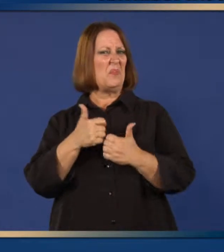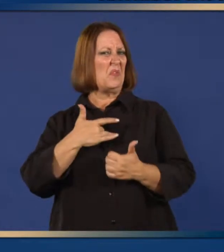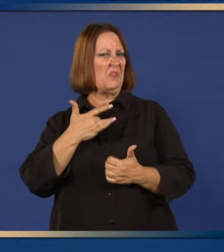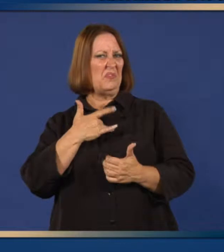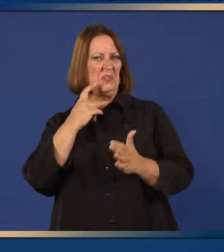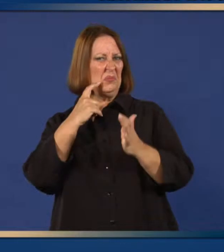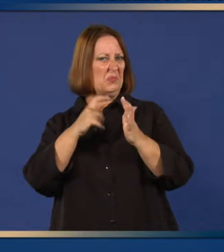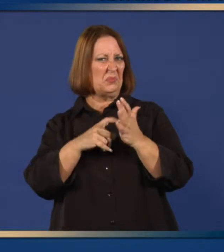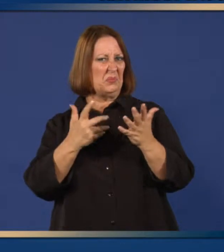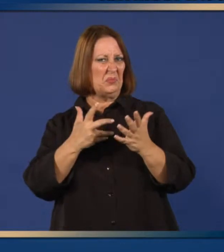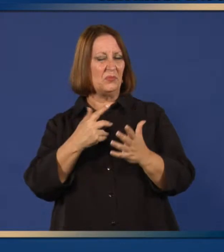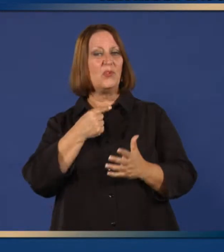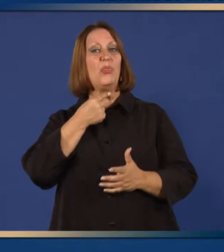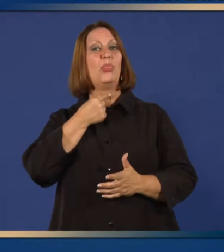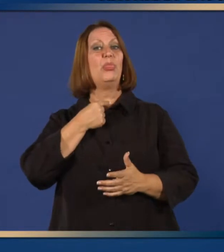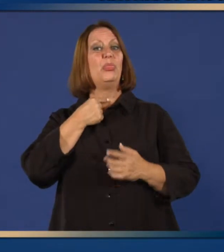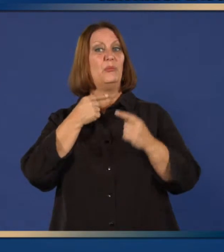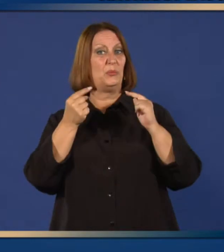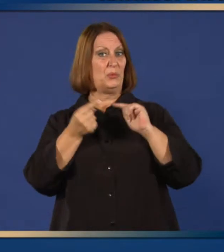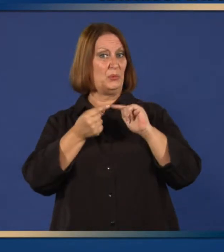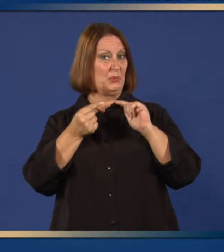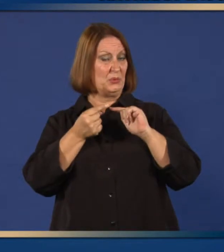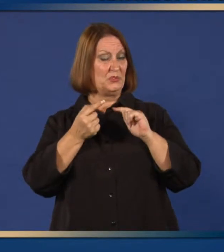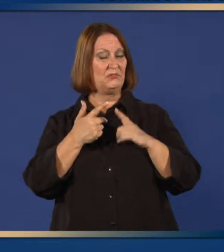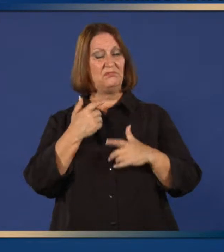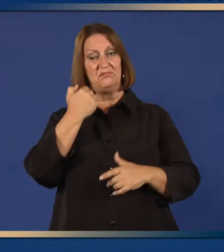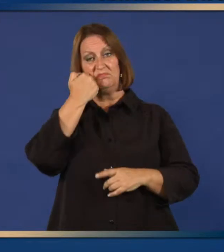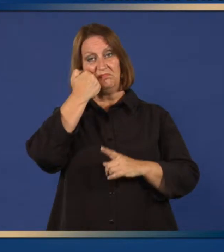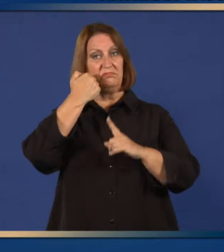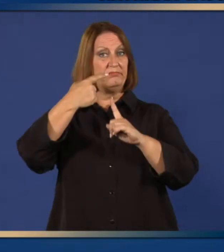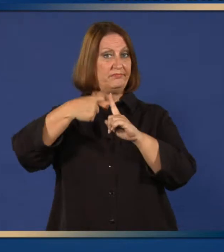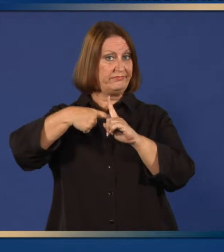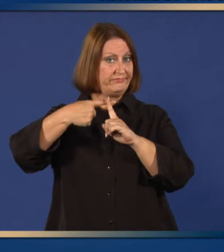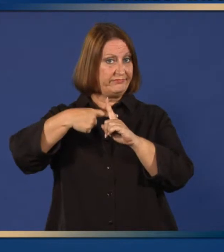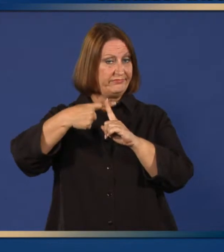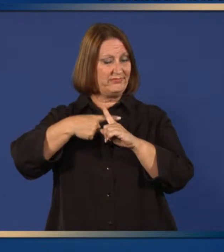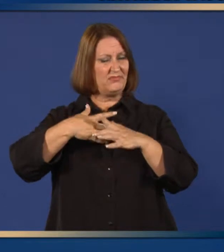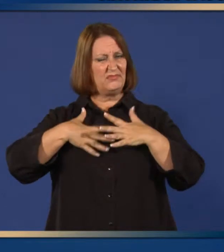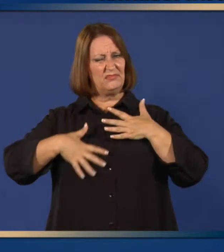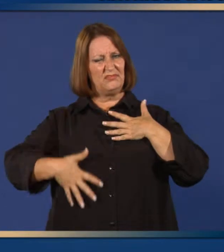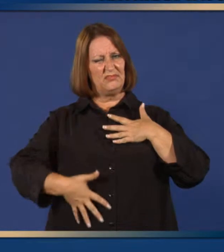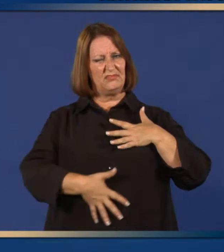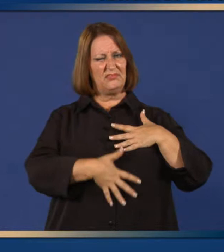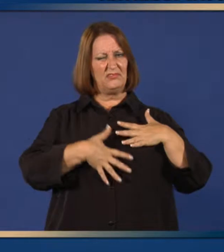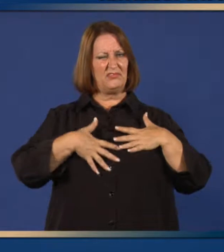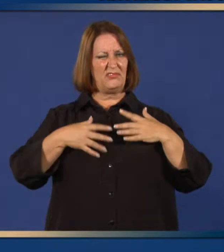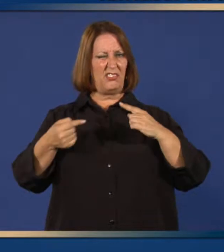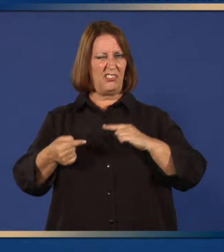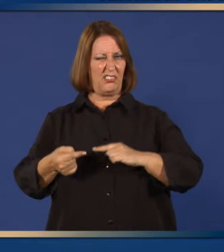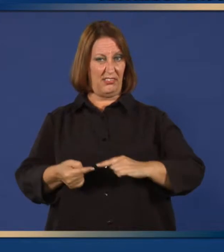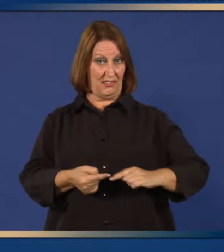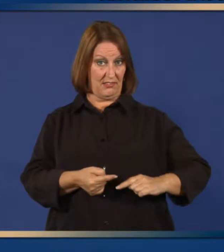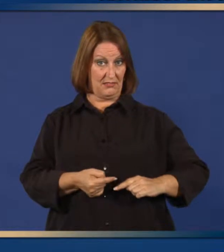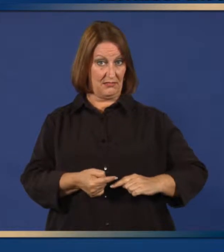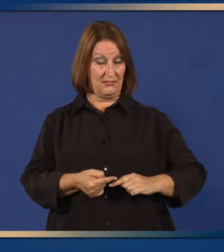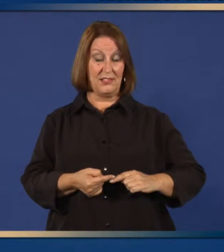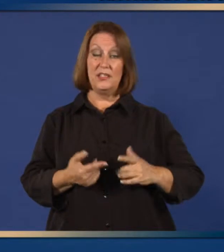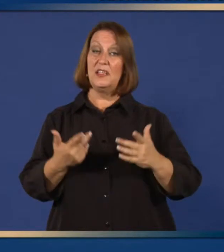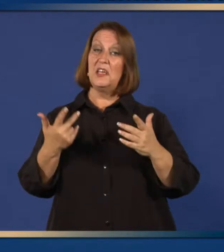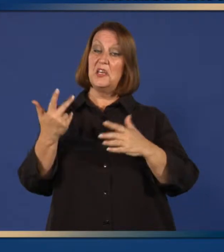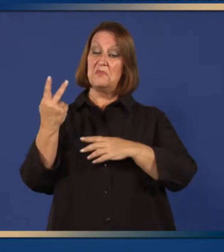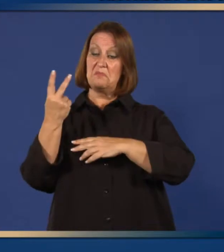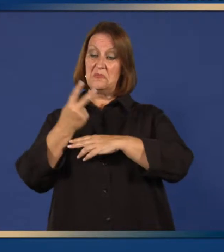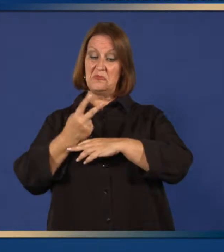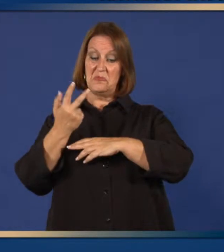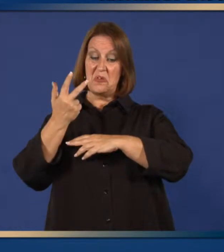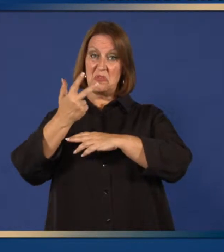and is very serious. The first symptoms can include a sore throat, mild fever,